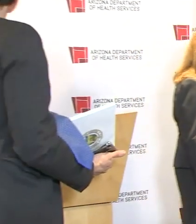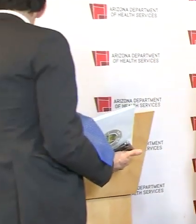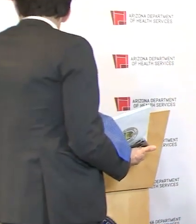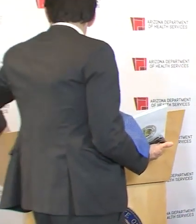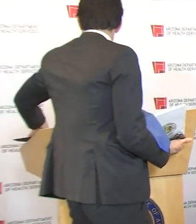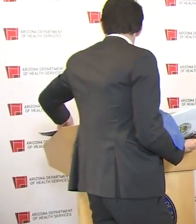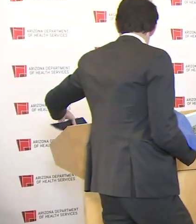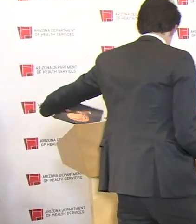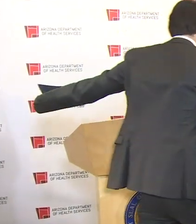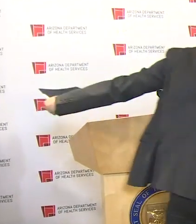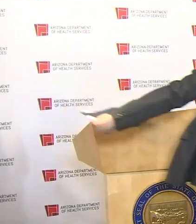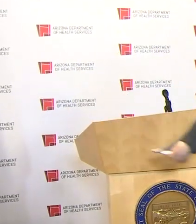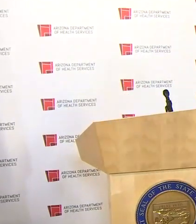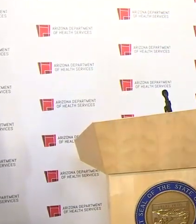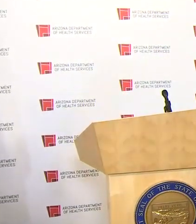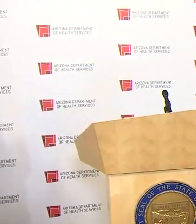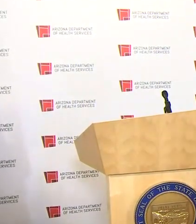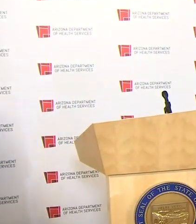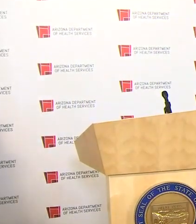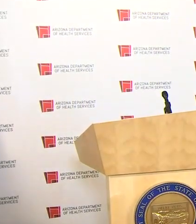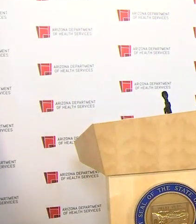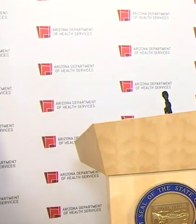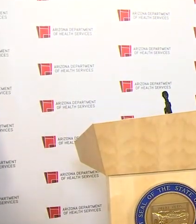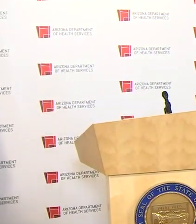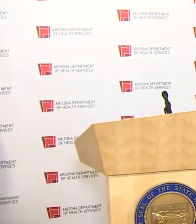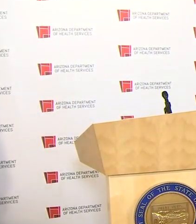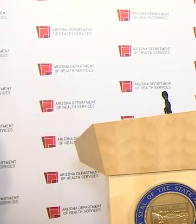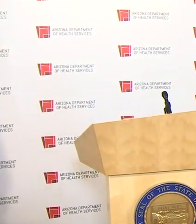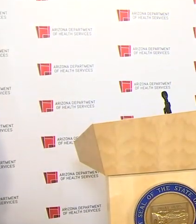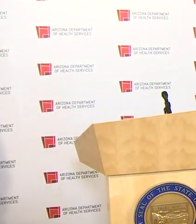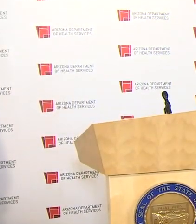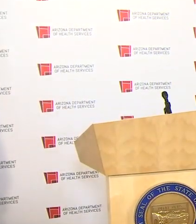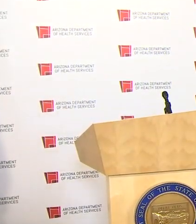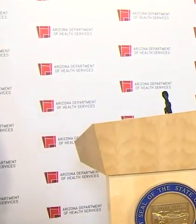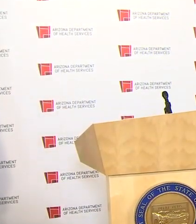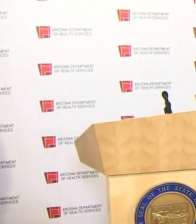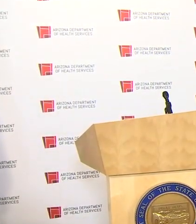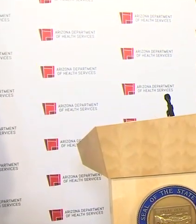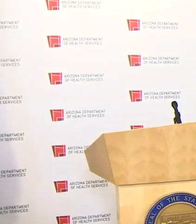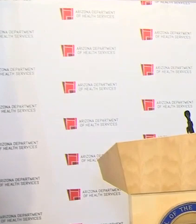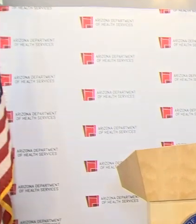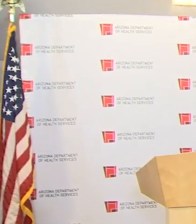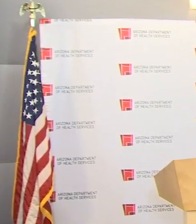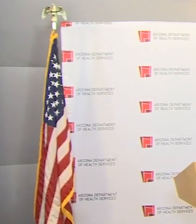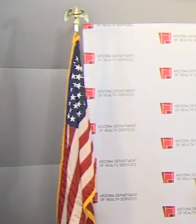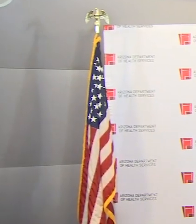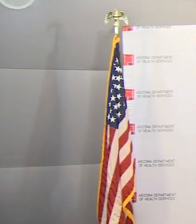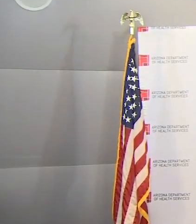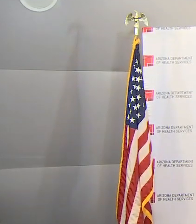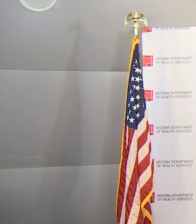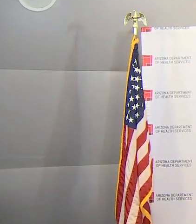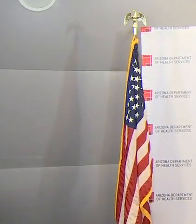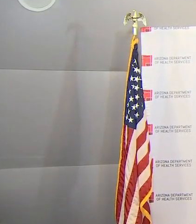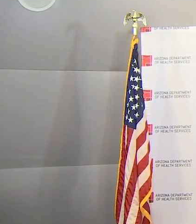So, China chili? Yeah, with the government.